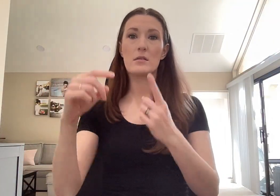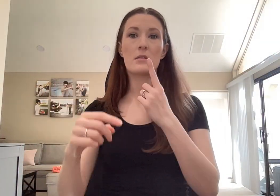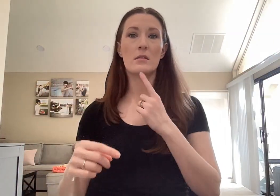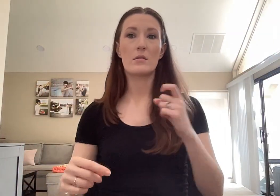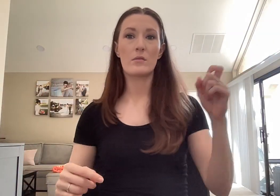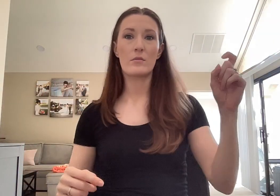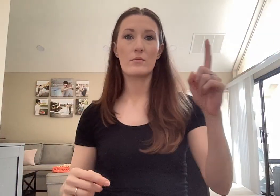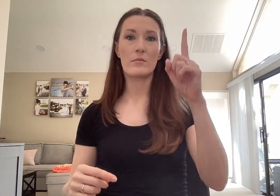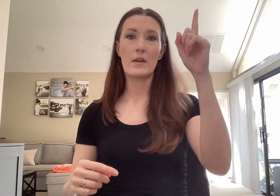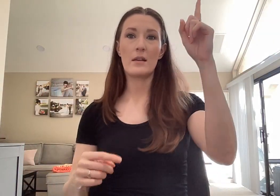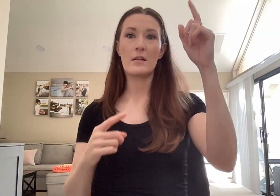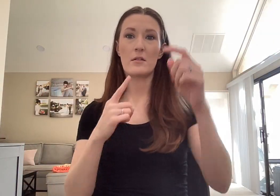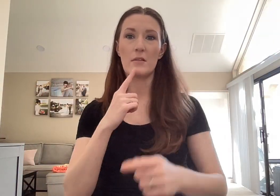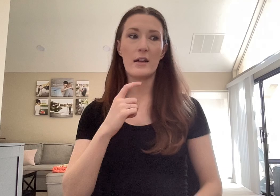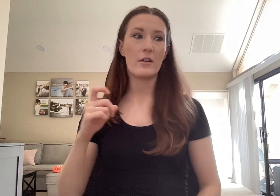rockets' red glare,